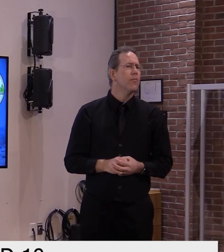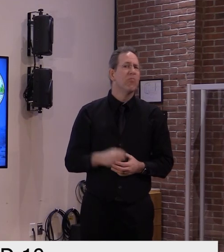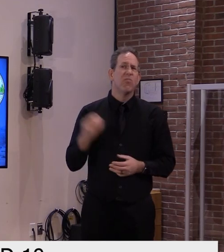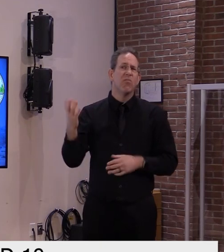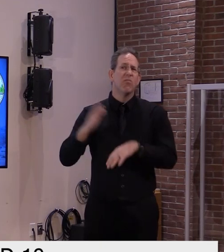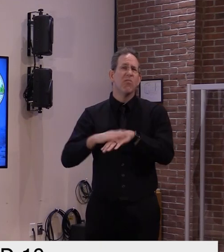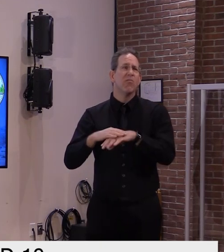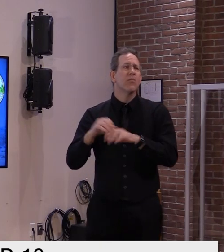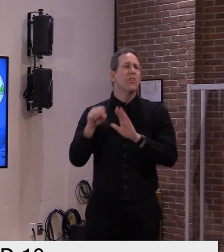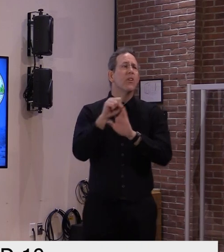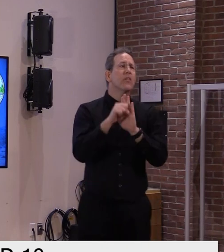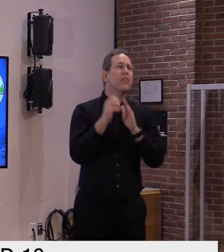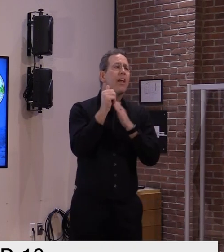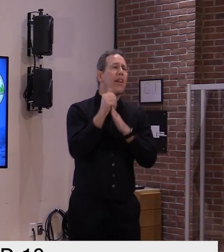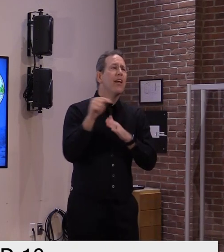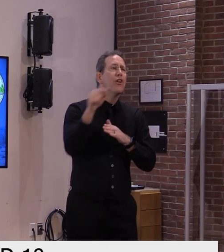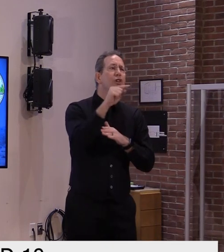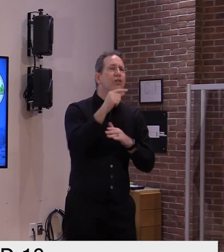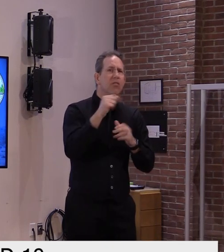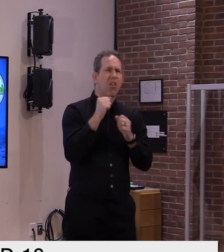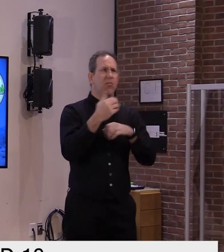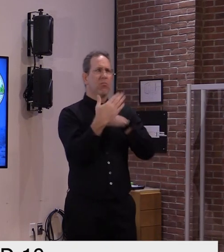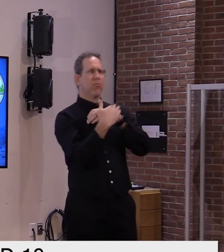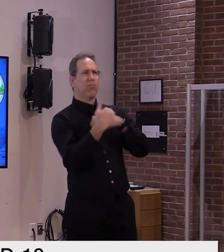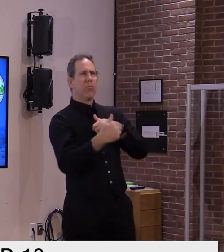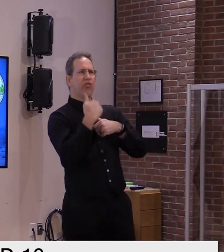now, have you received more threats than usual?